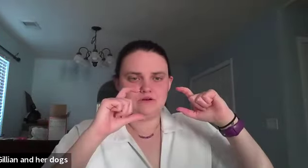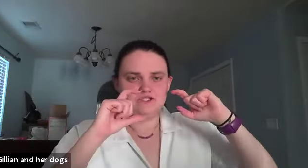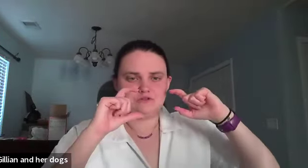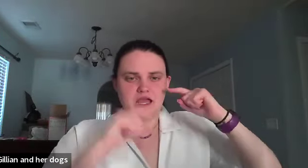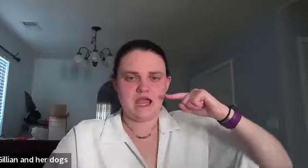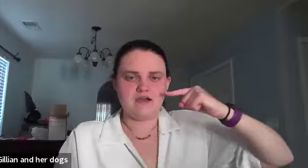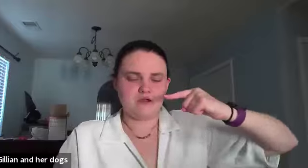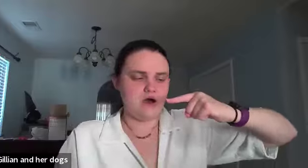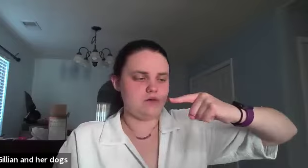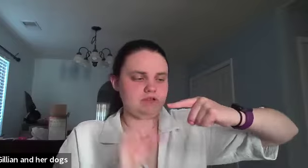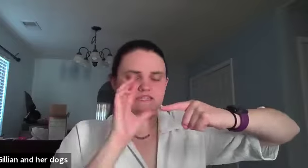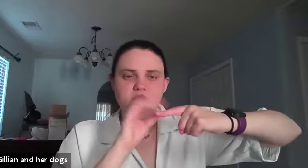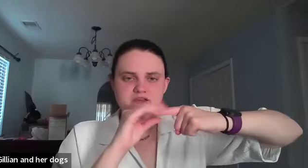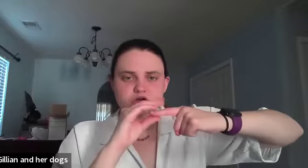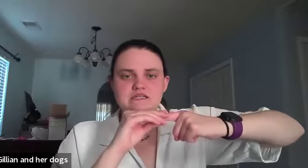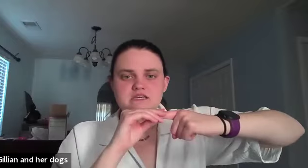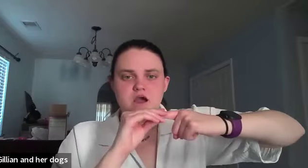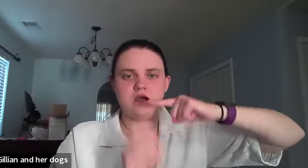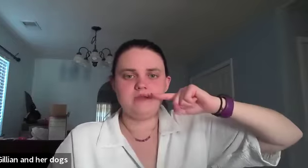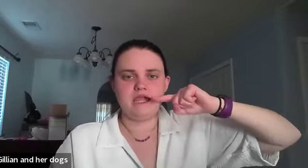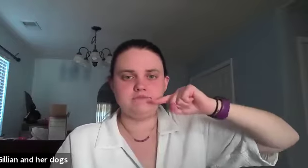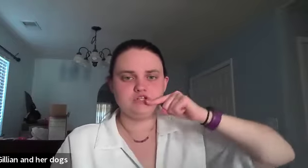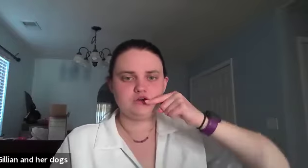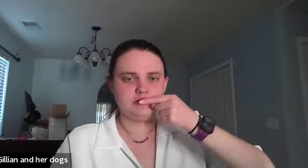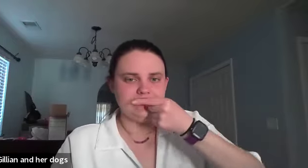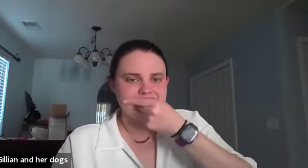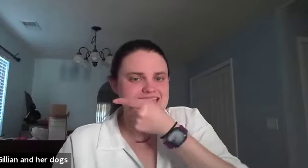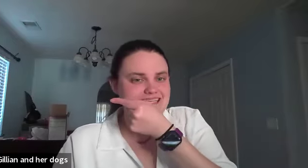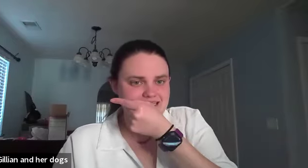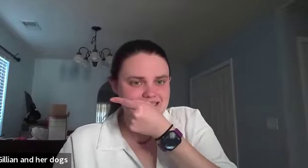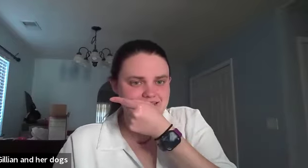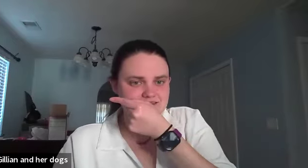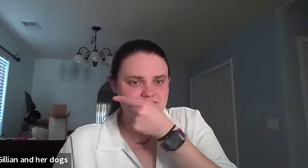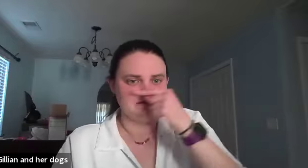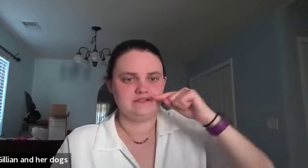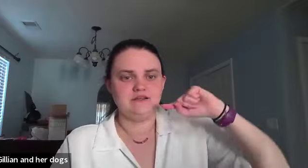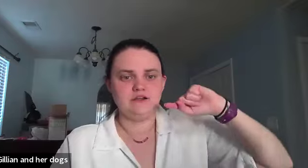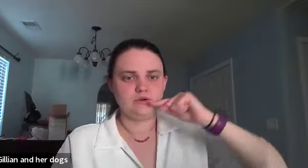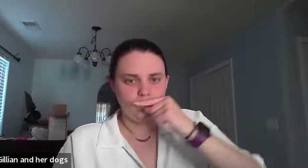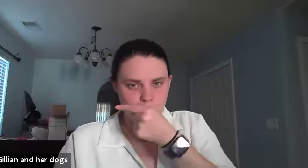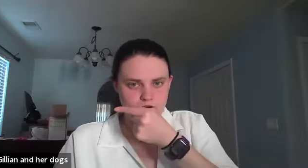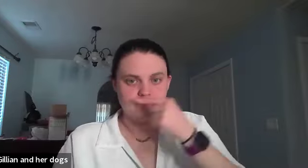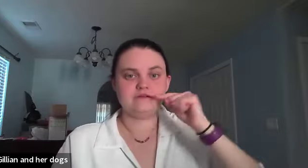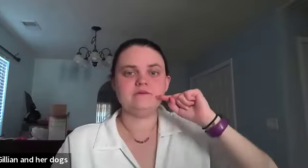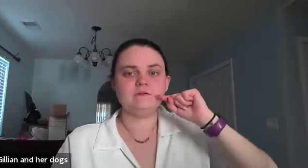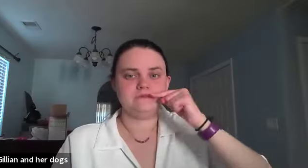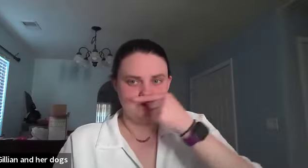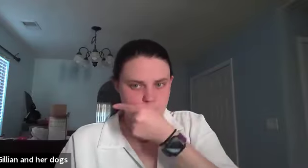want to visual, like I have the cob, like it's my finger is the cob, and I'm turning it as I eat it. Corn,